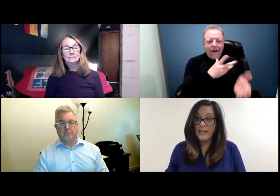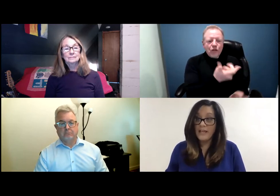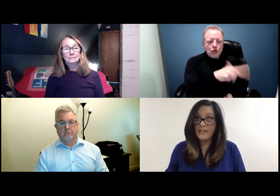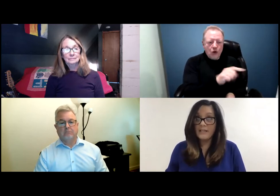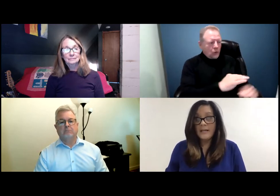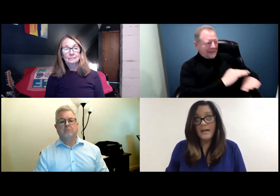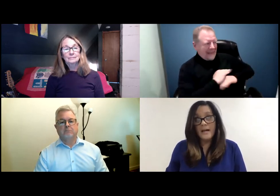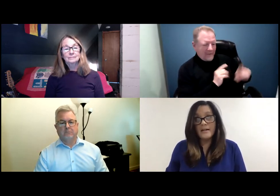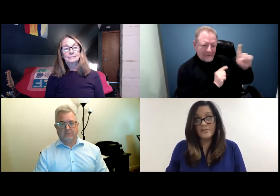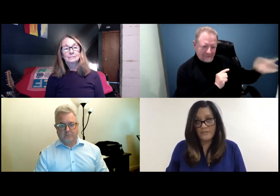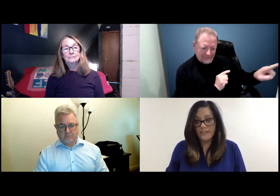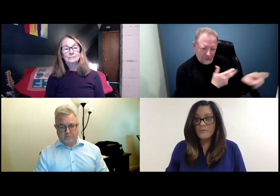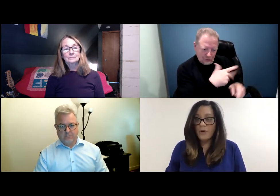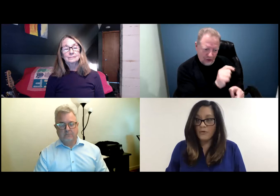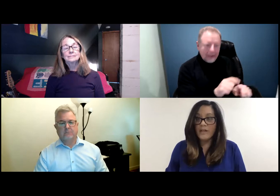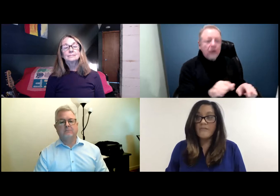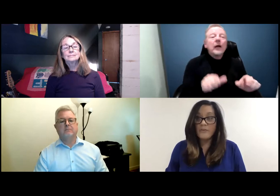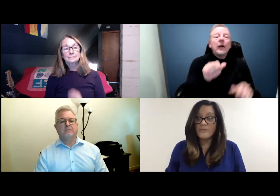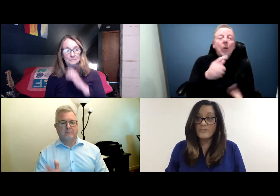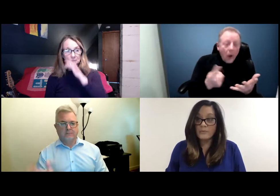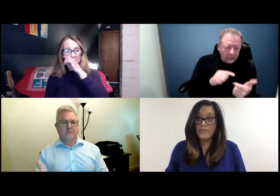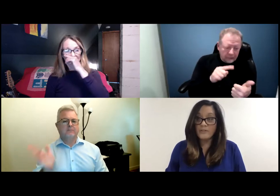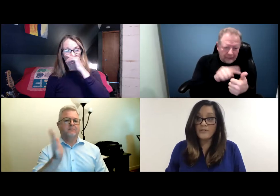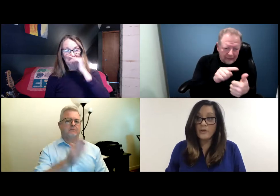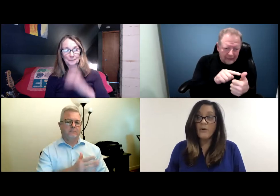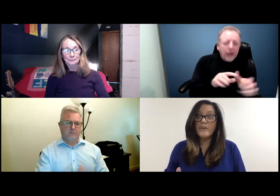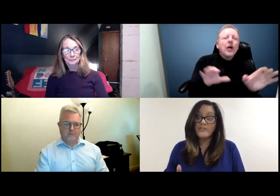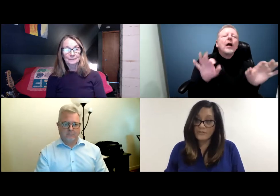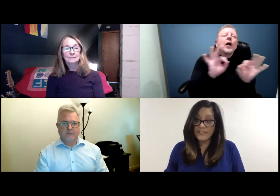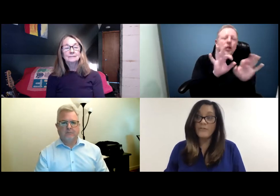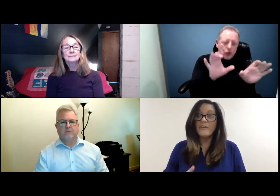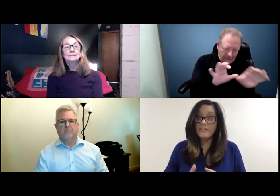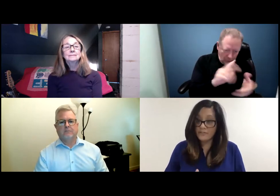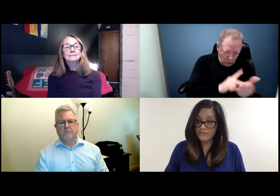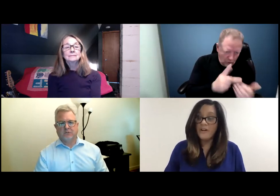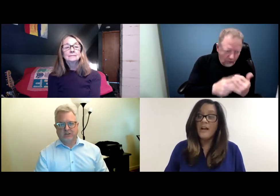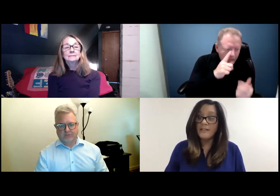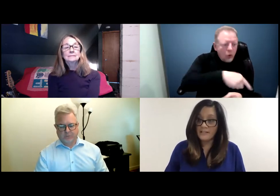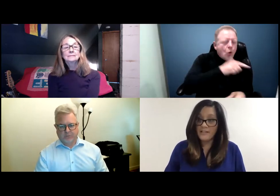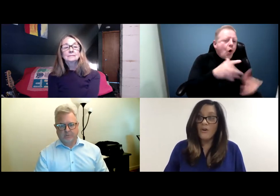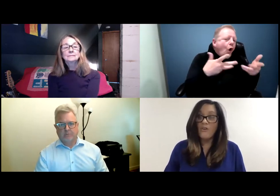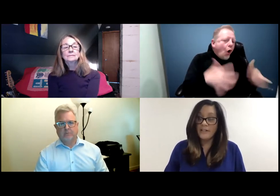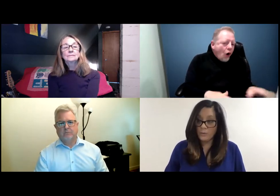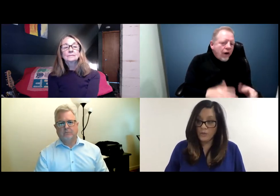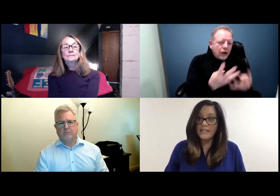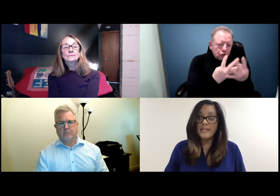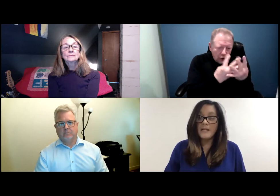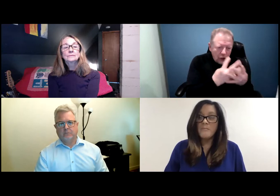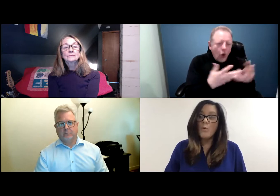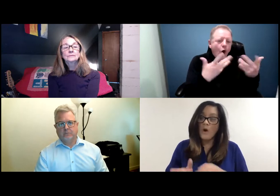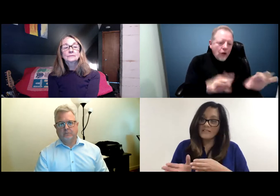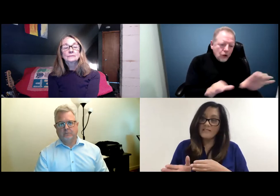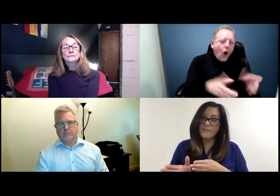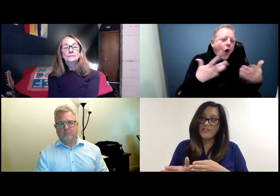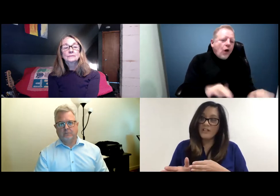be a certificate program for those interpreters who are already screened, already certified, already working,